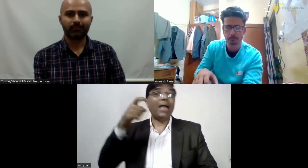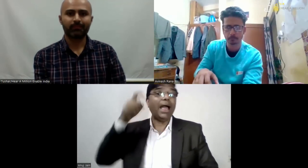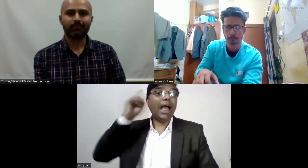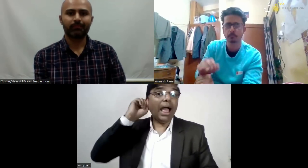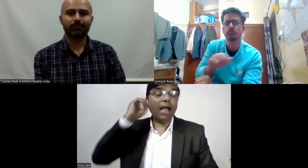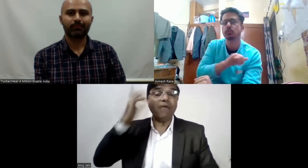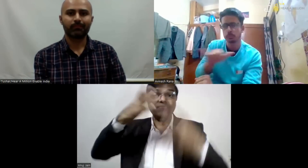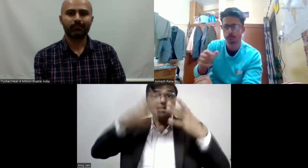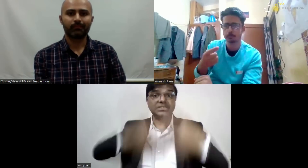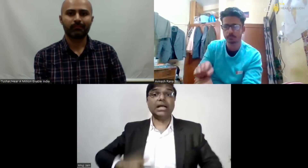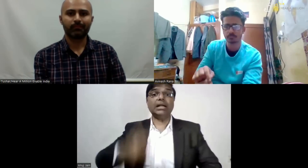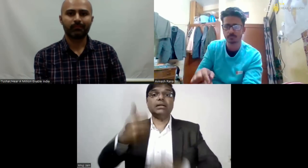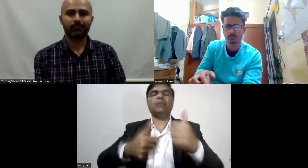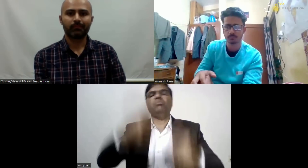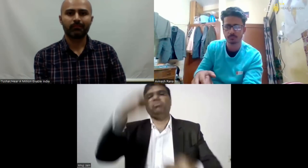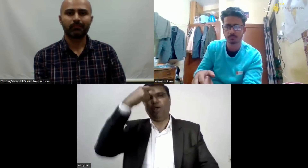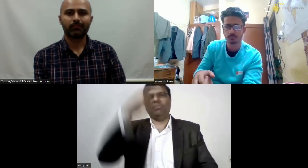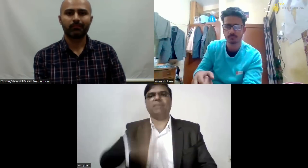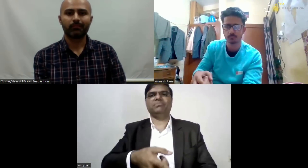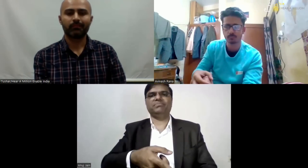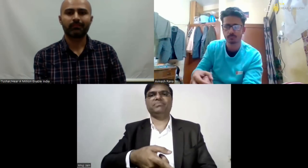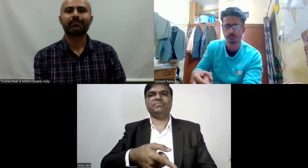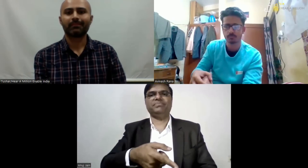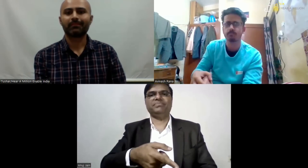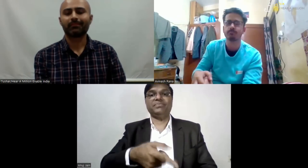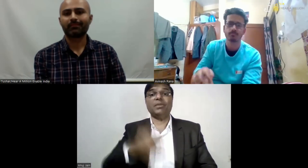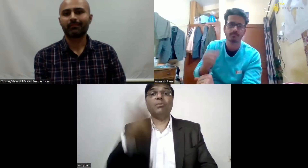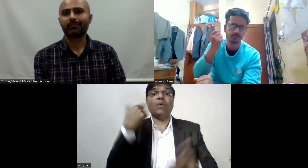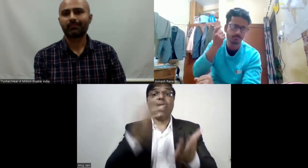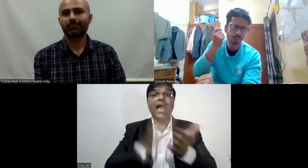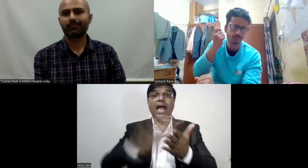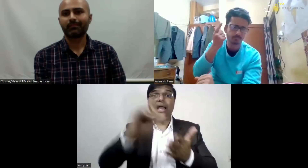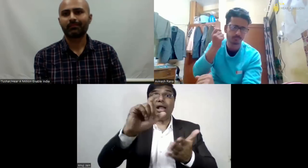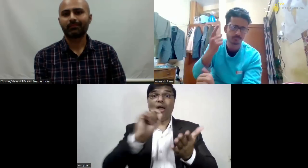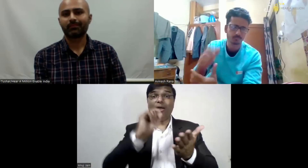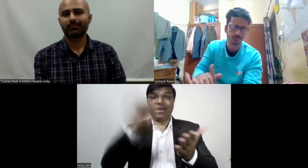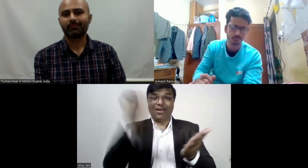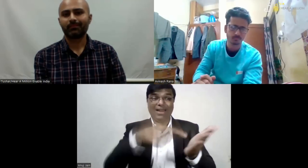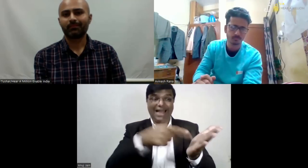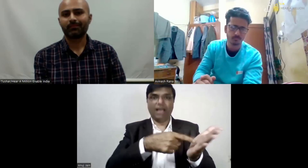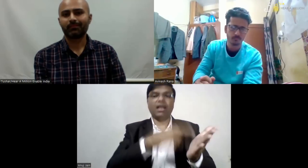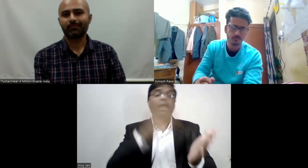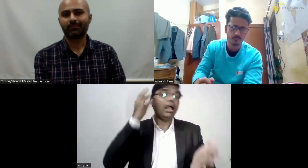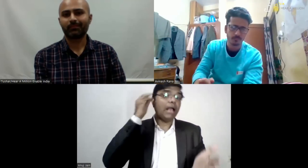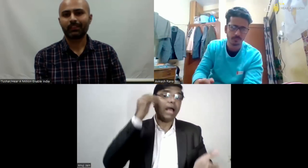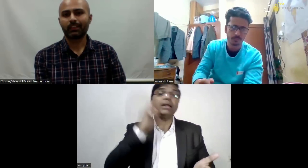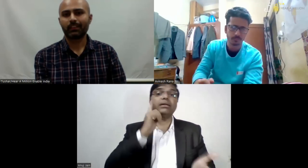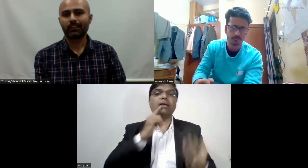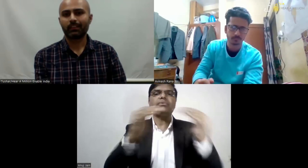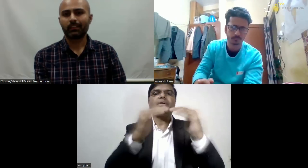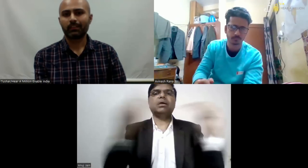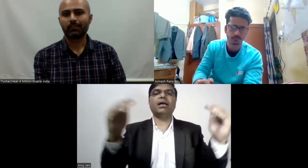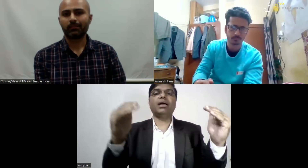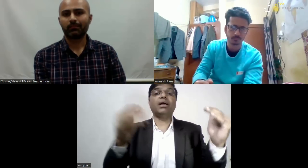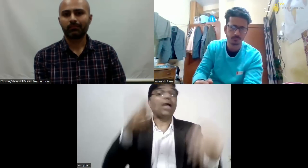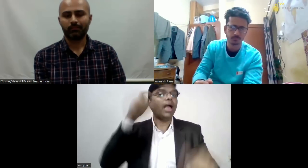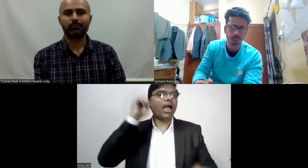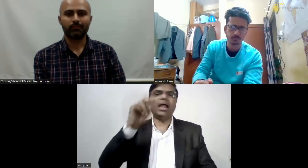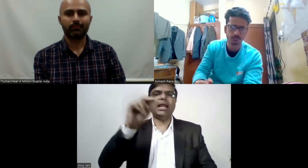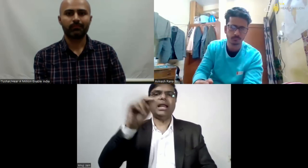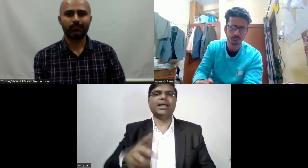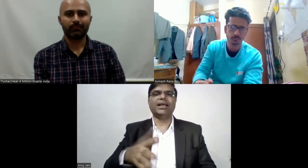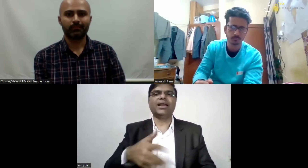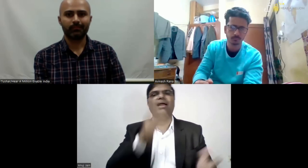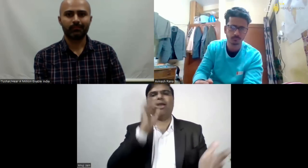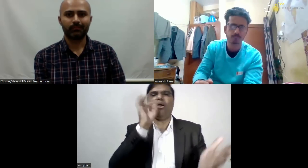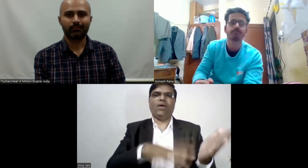when driving license test, so the physical test is a problem, I understand, because the High Court had ordered that hearing